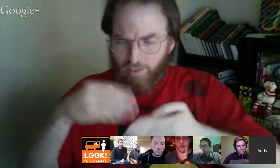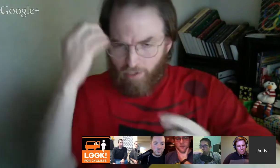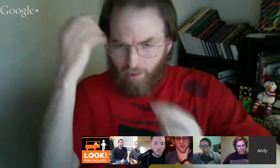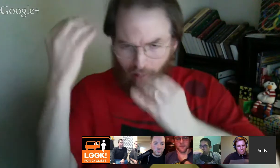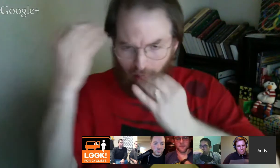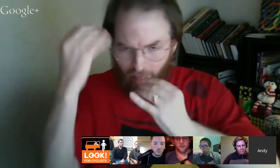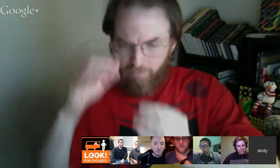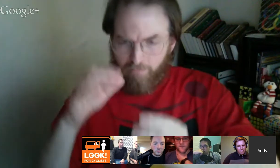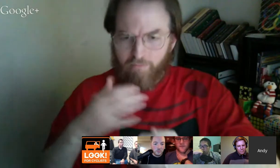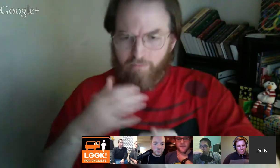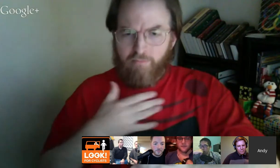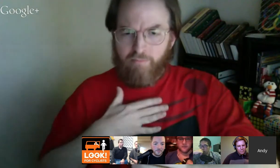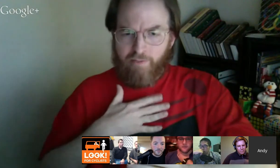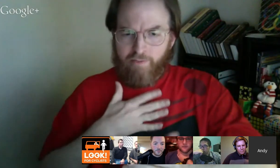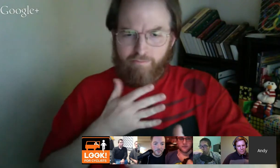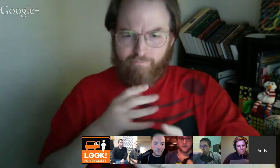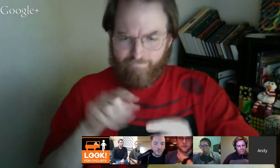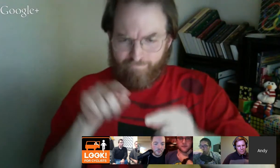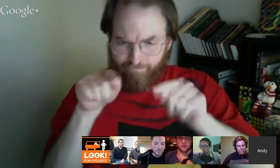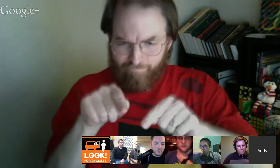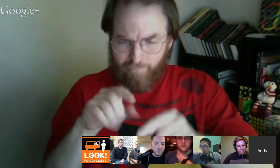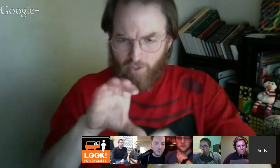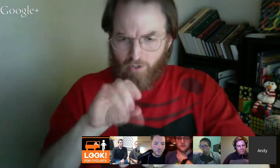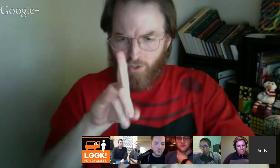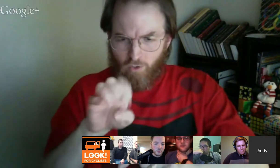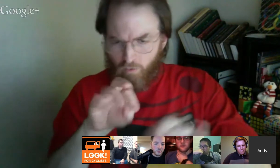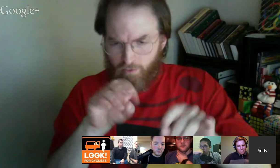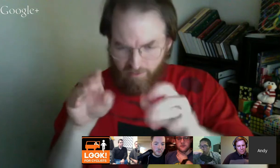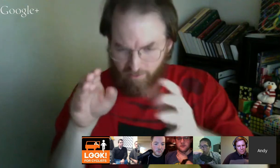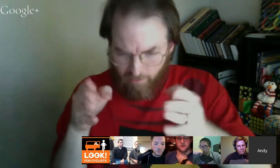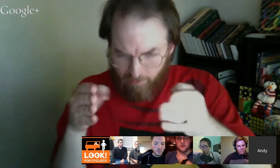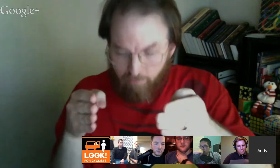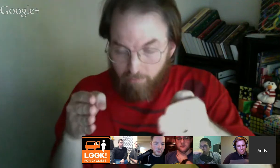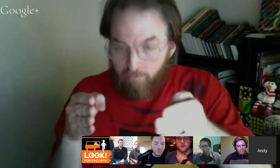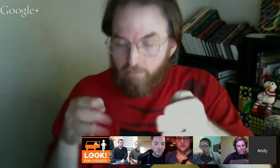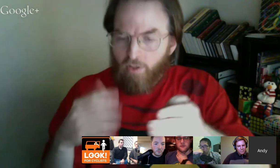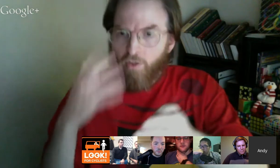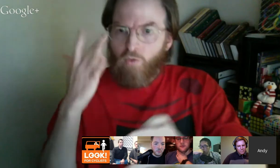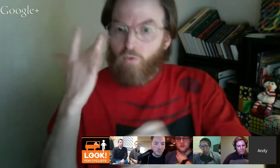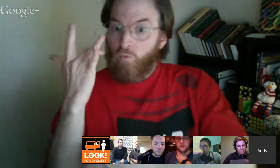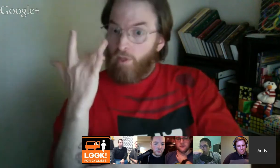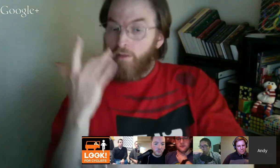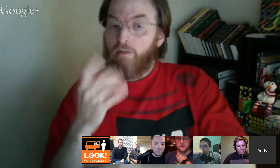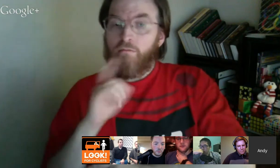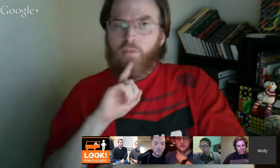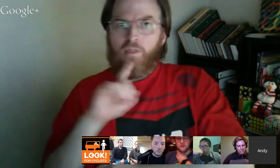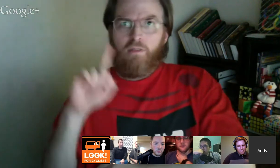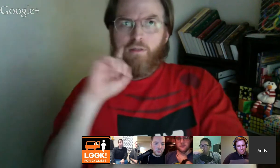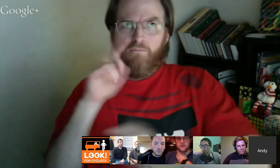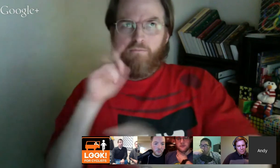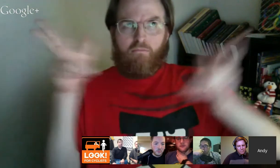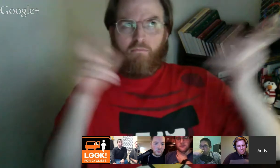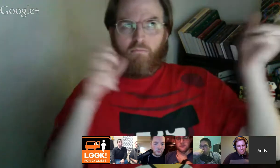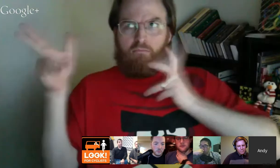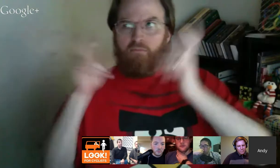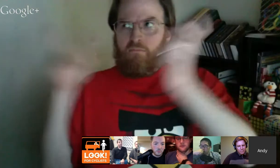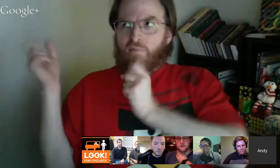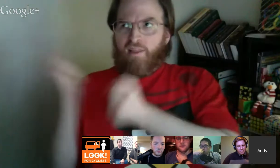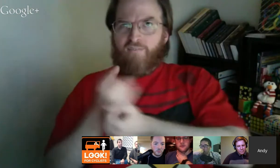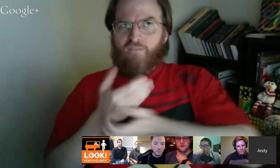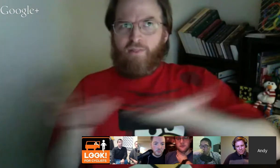neutral perspective. So that's that's really what I focus on when I'm coding. And really I do